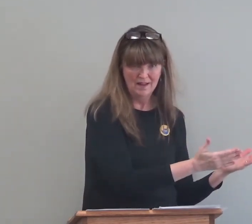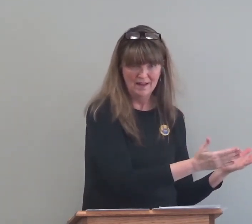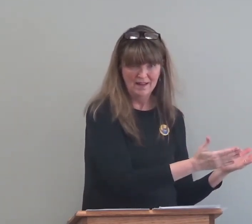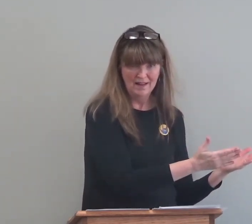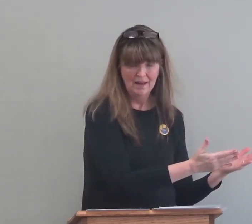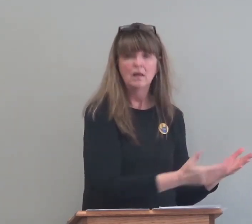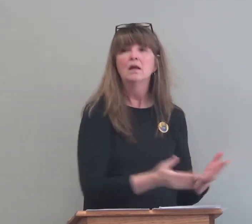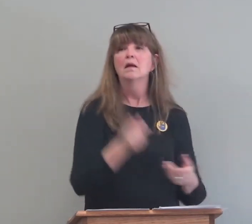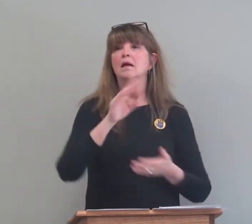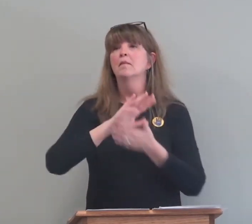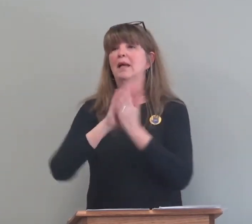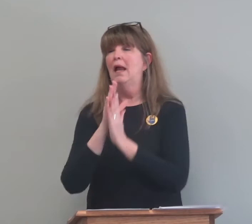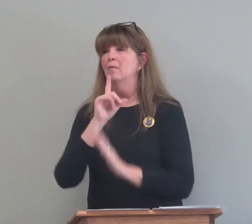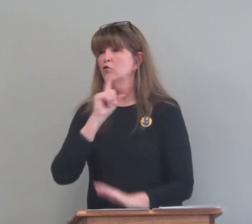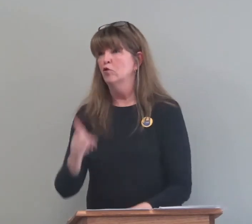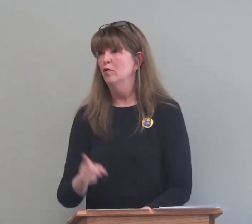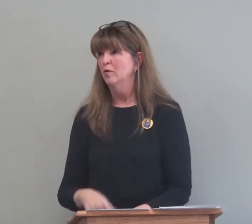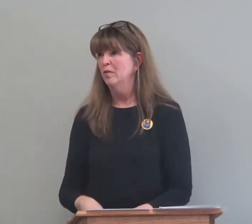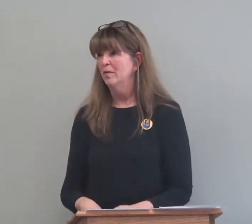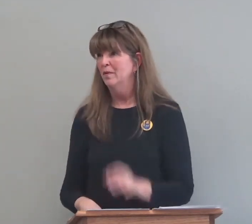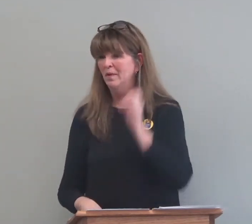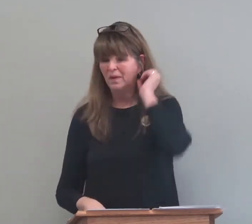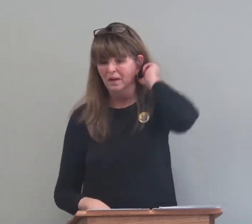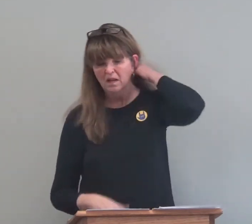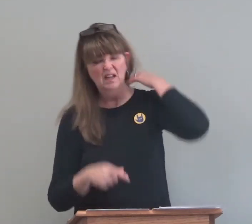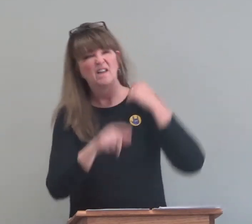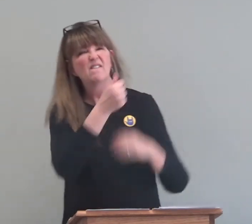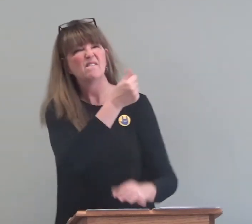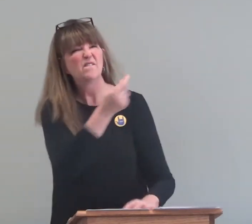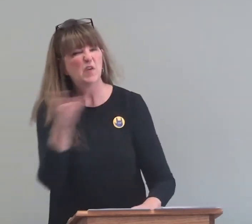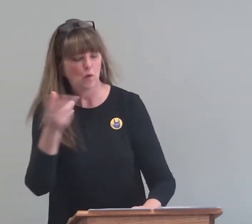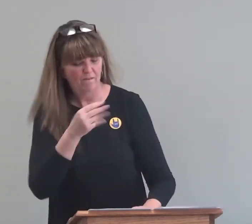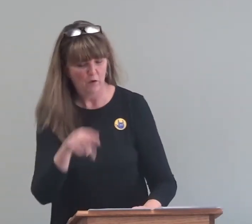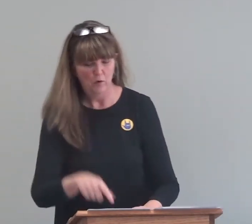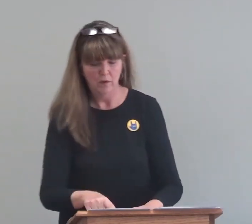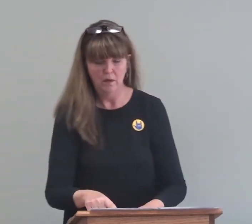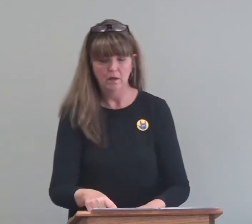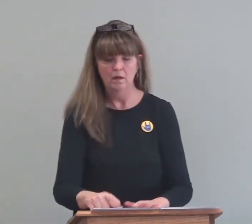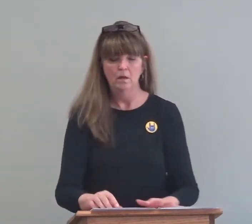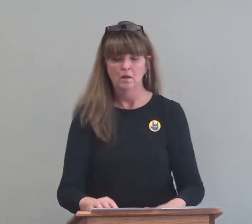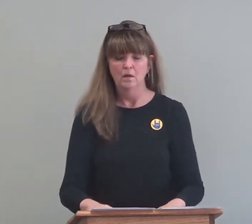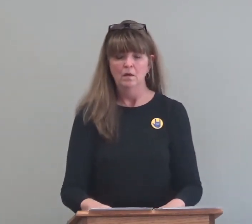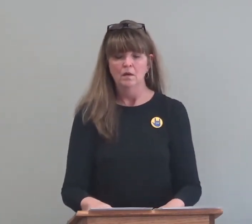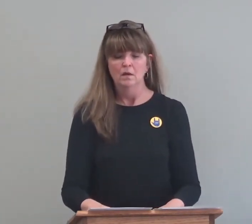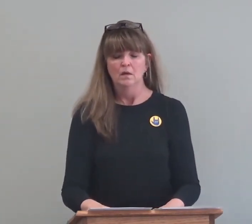the Old Testament of the Bible, that were fulfilled. Let me give you a few. It